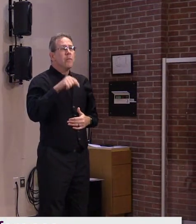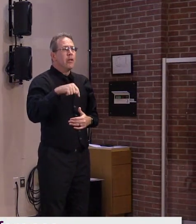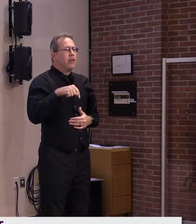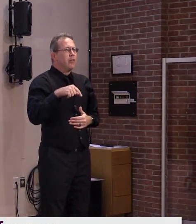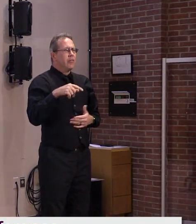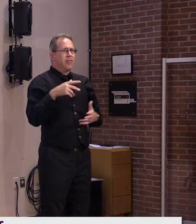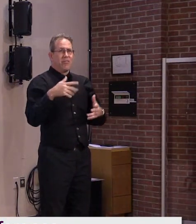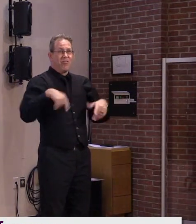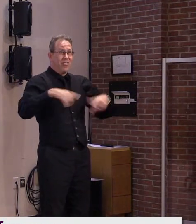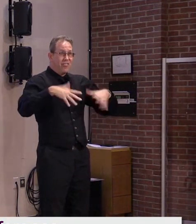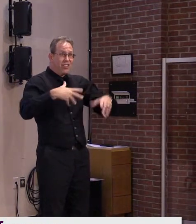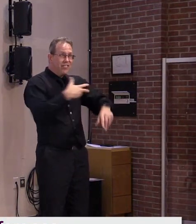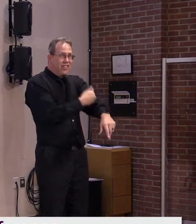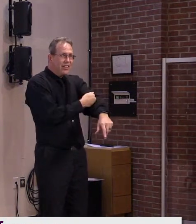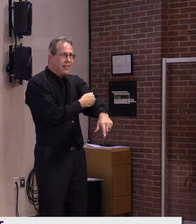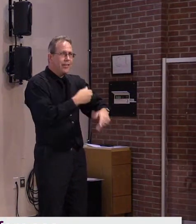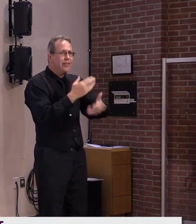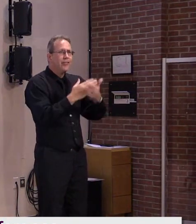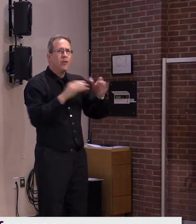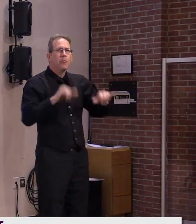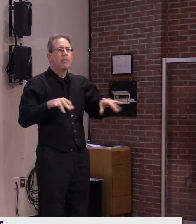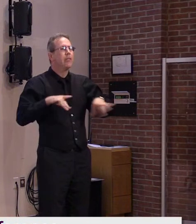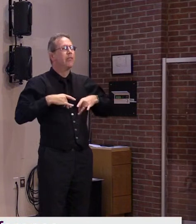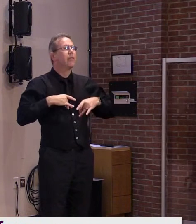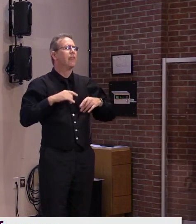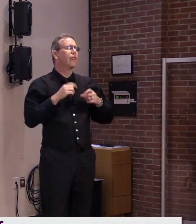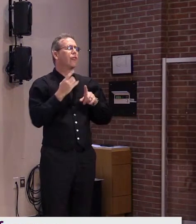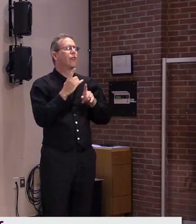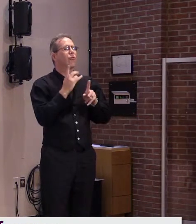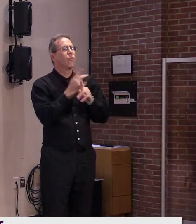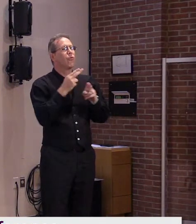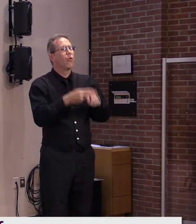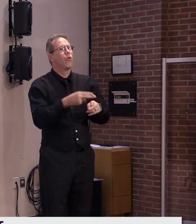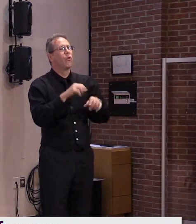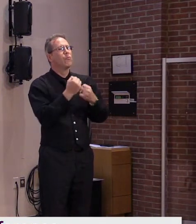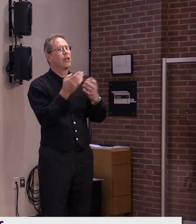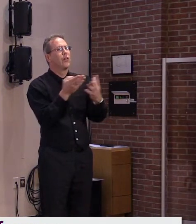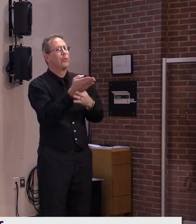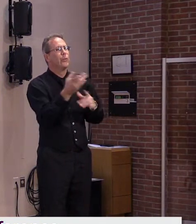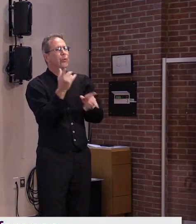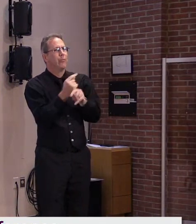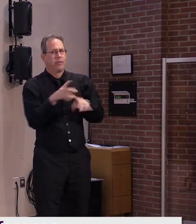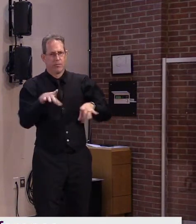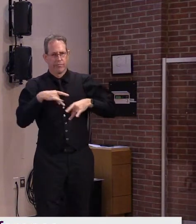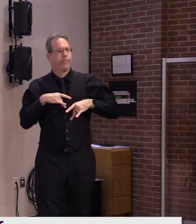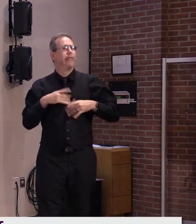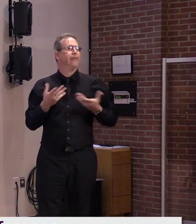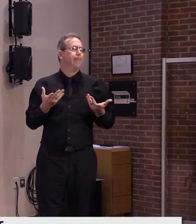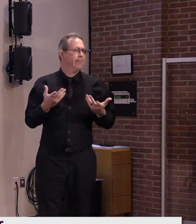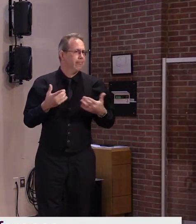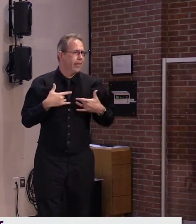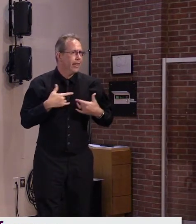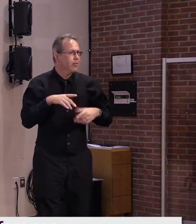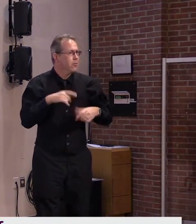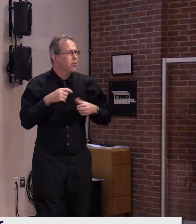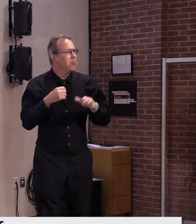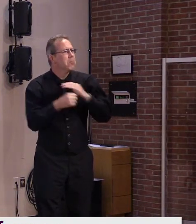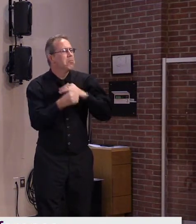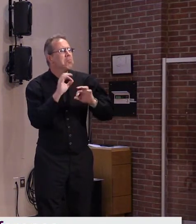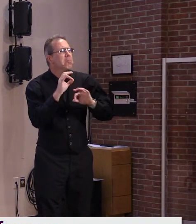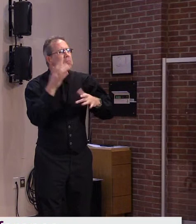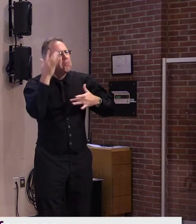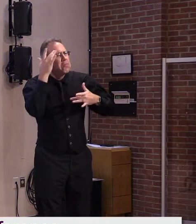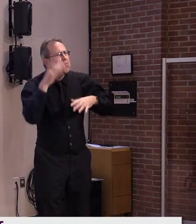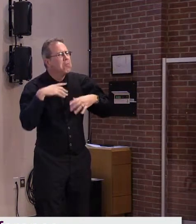although rare, it does happen in those that are elderly, on average 69 years old. So all the more reason for those who are eligible to go